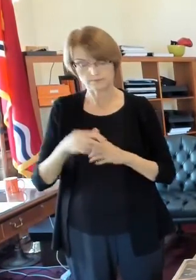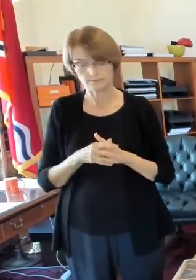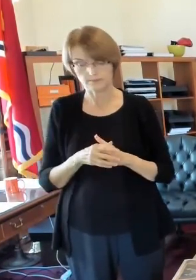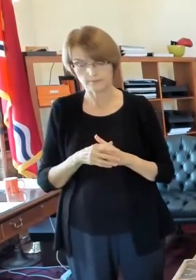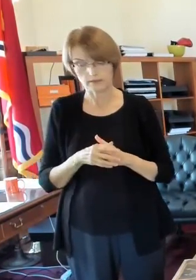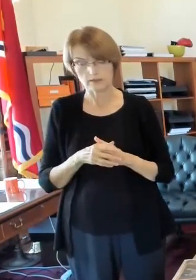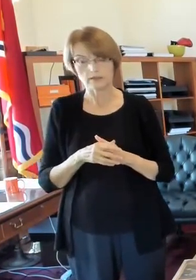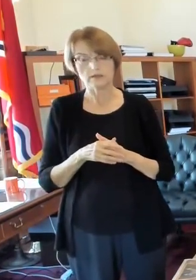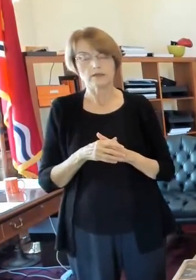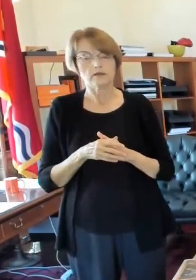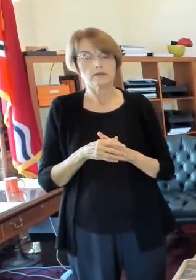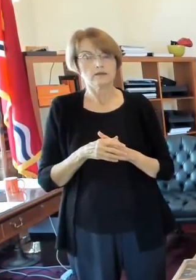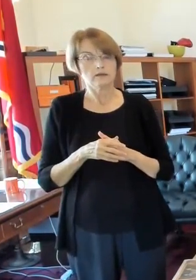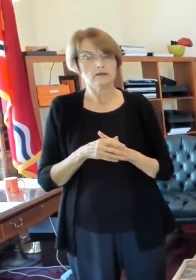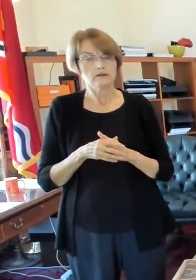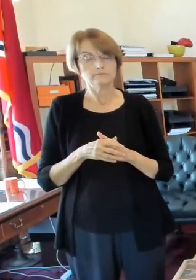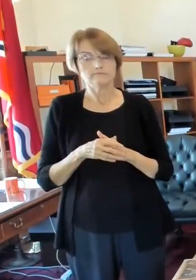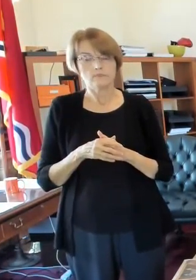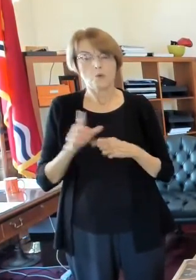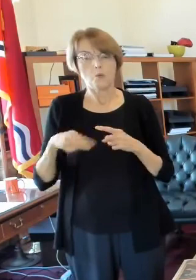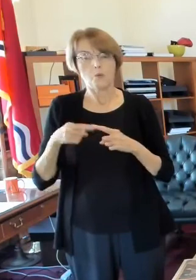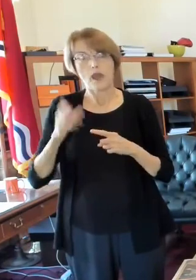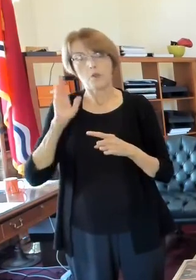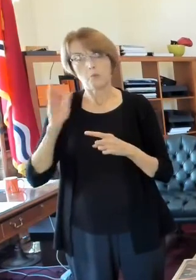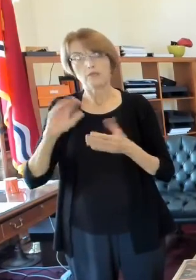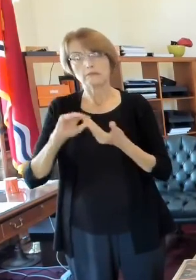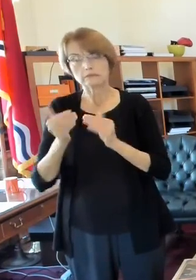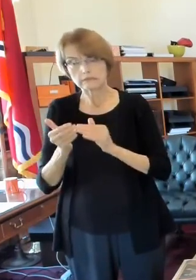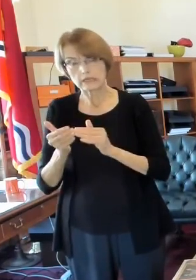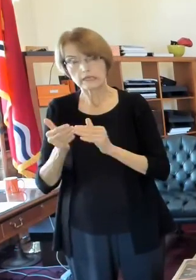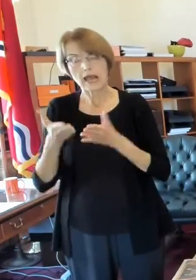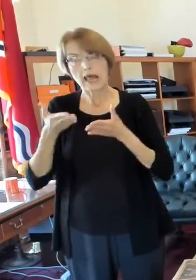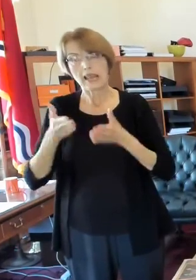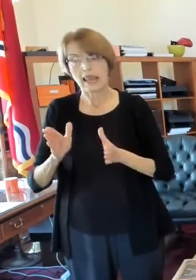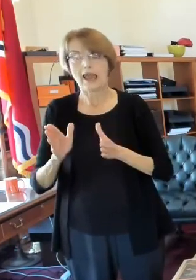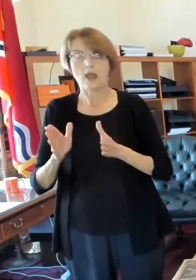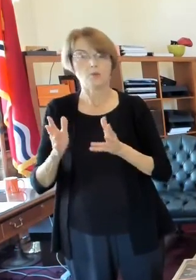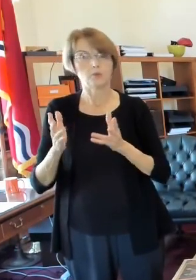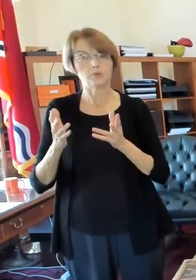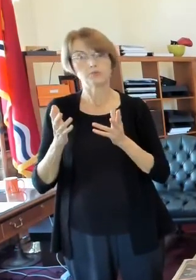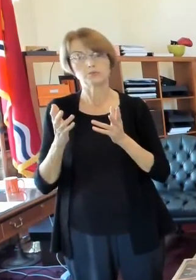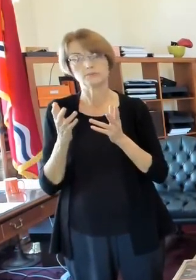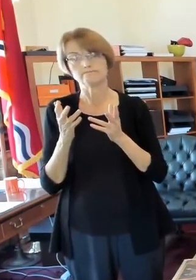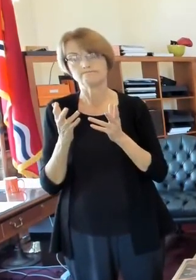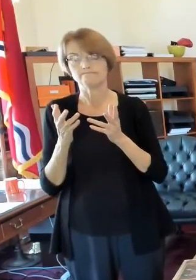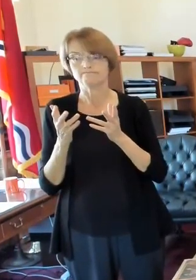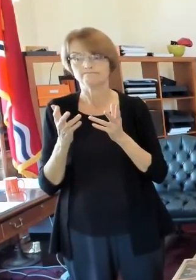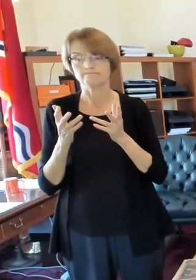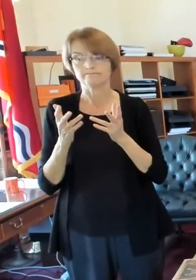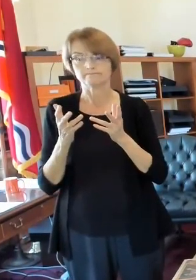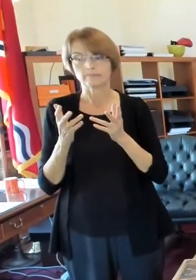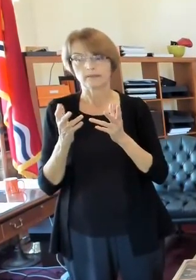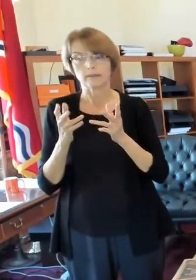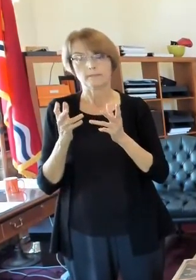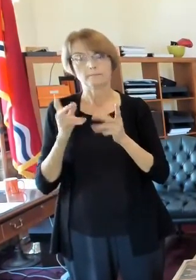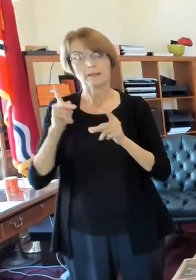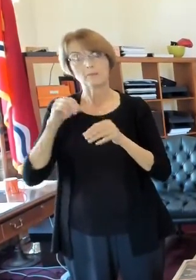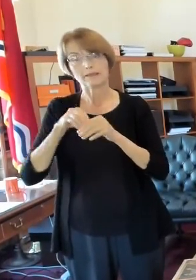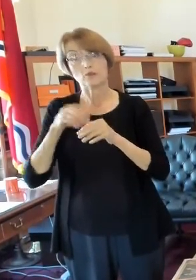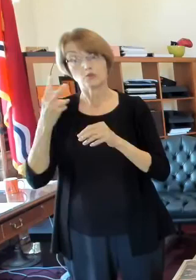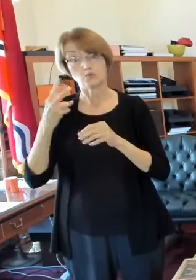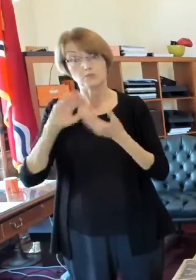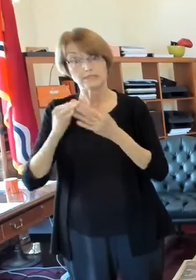when the city might consider re-allowing social in-person visits for detainees in the 2 city